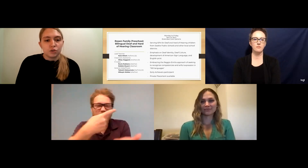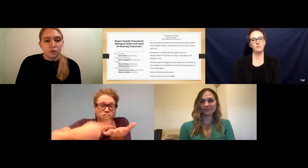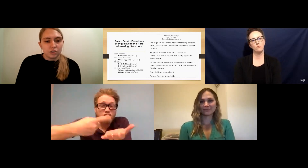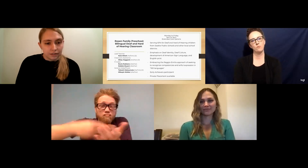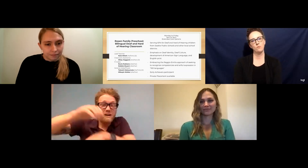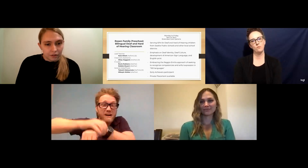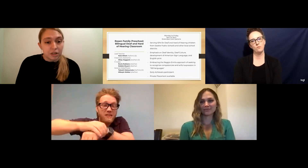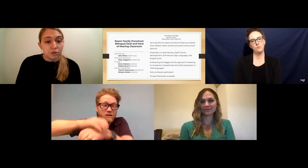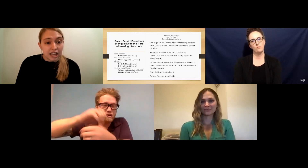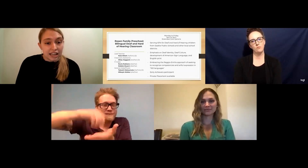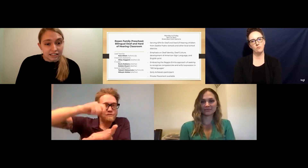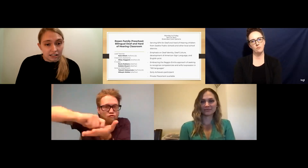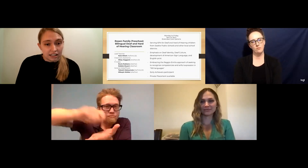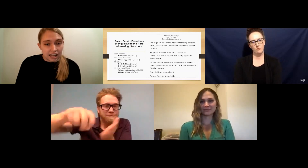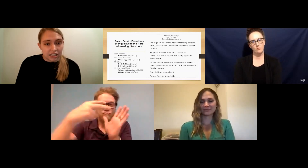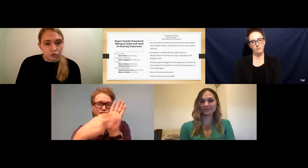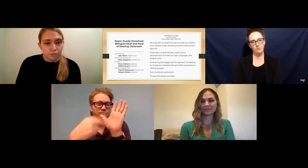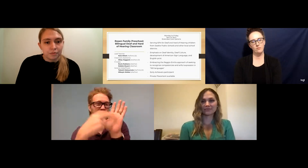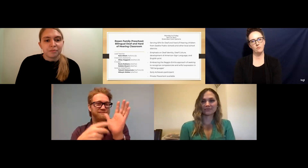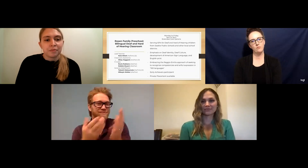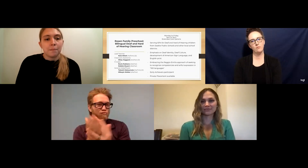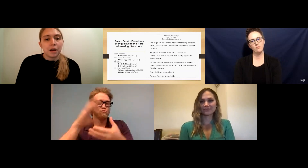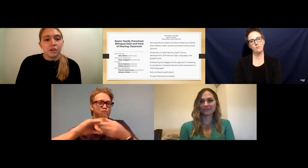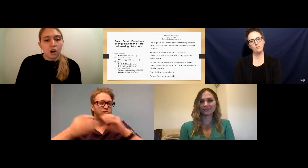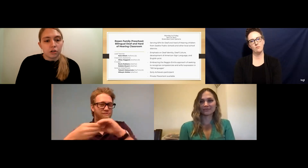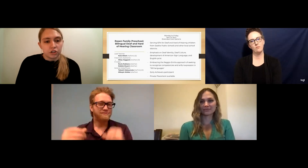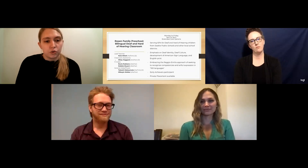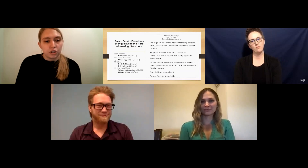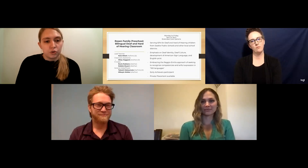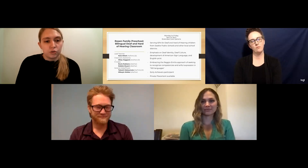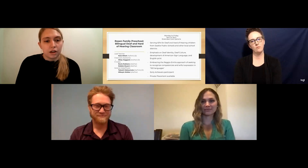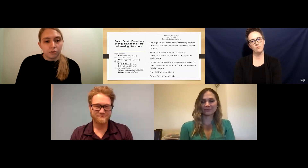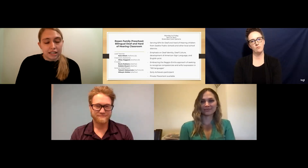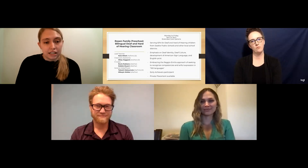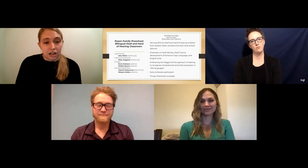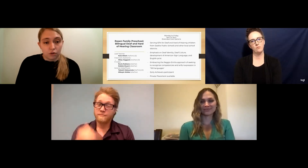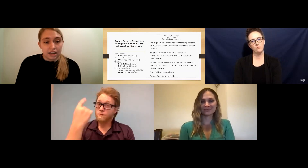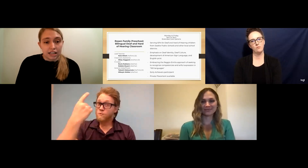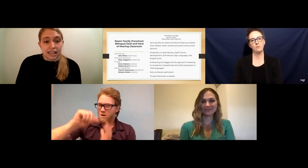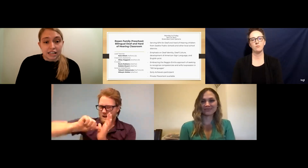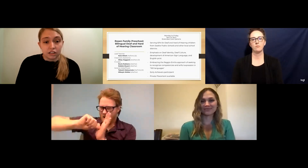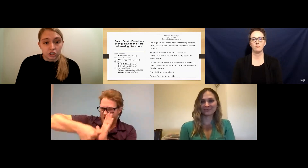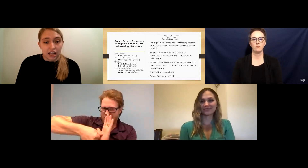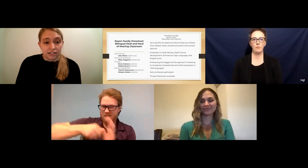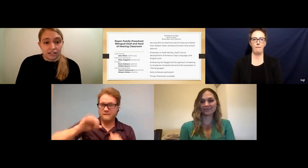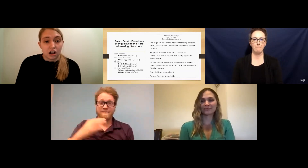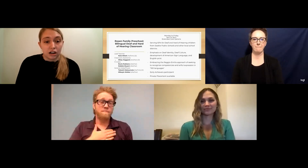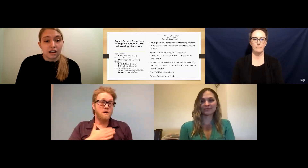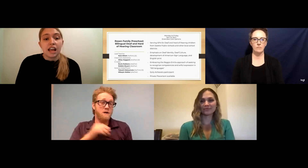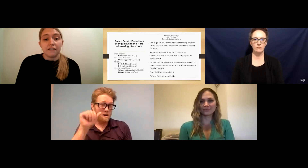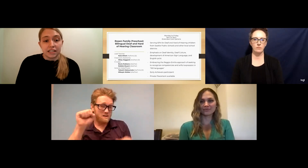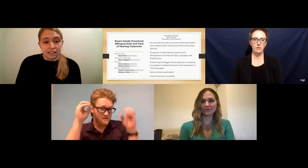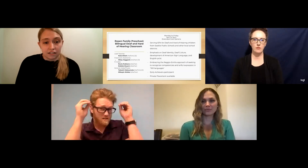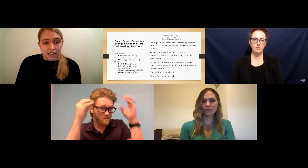because we use ASL in the classroom, but we also use reading and writing English as